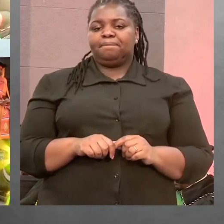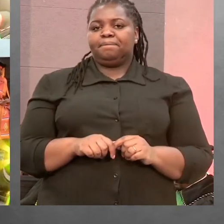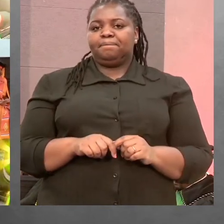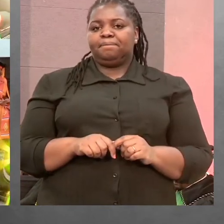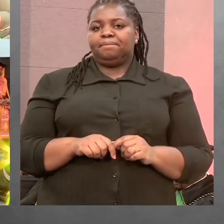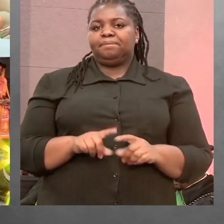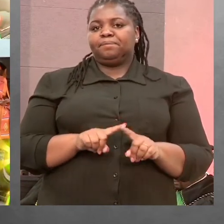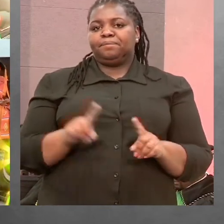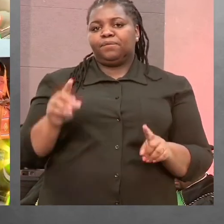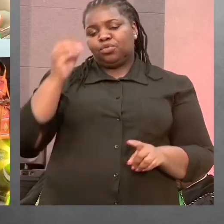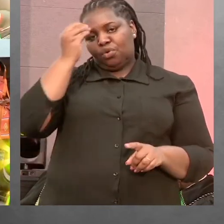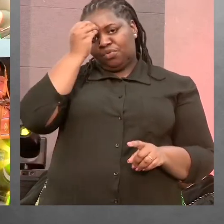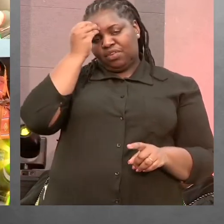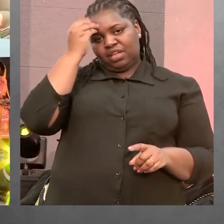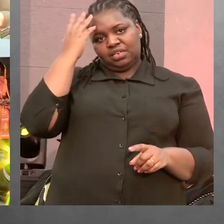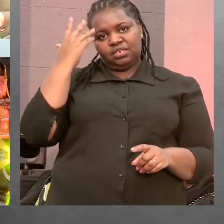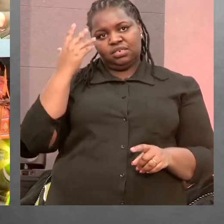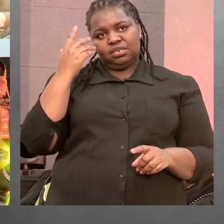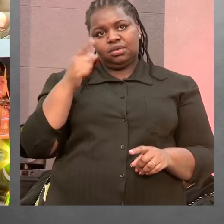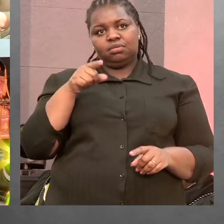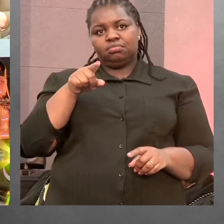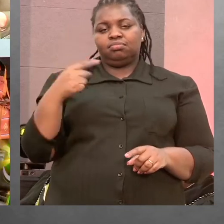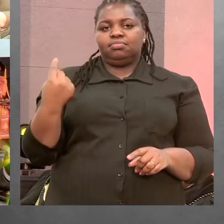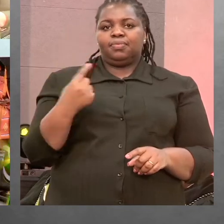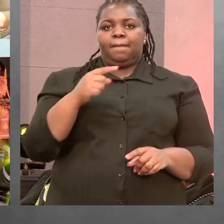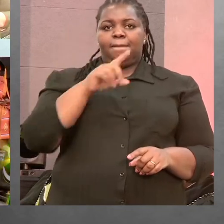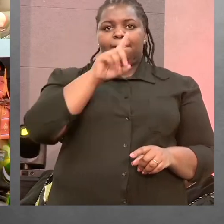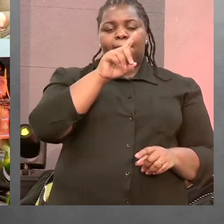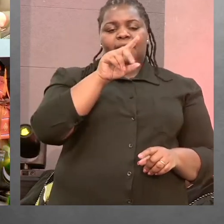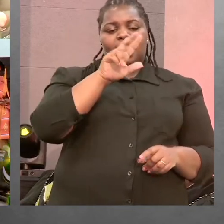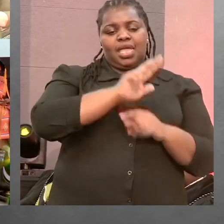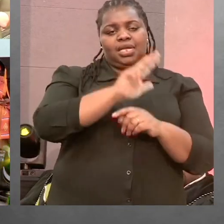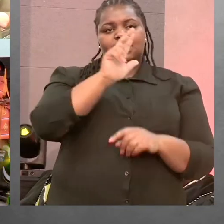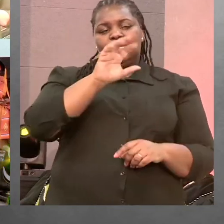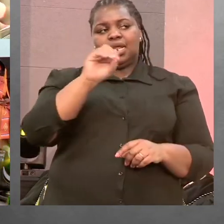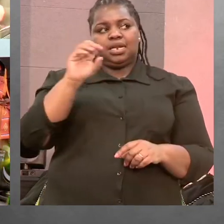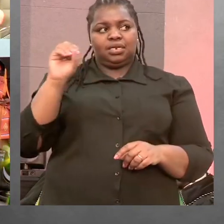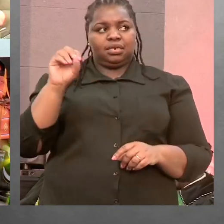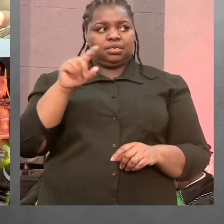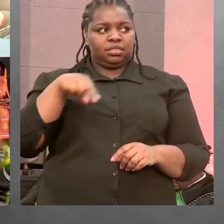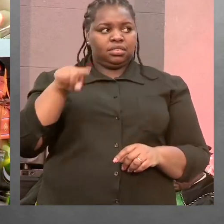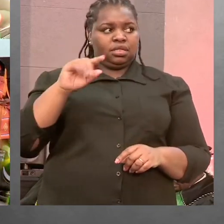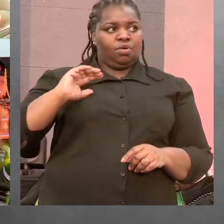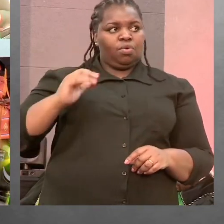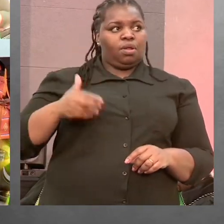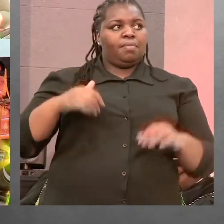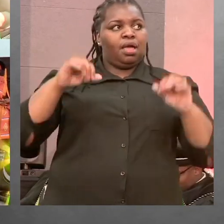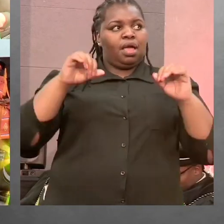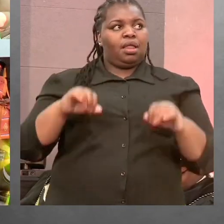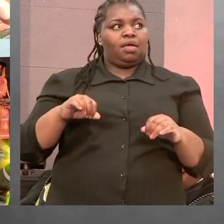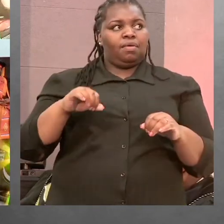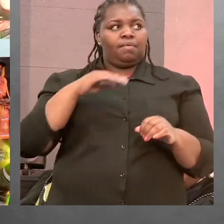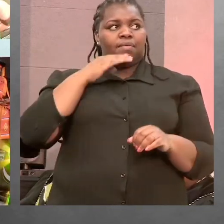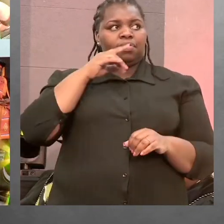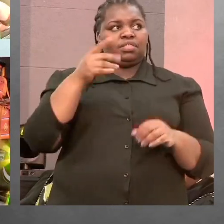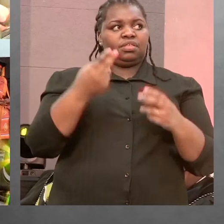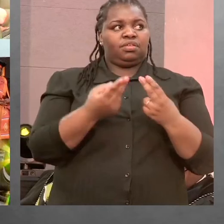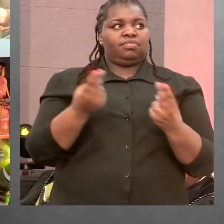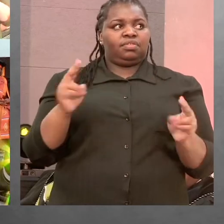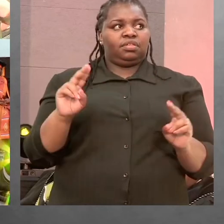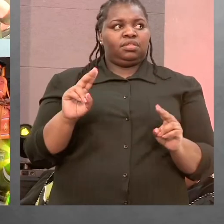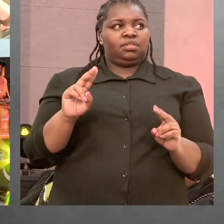Do not forget that it is only in 1800s that women were allowed into university